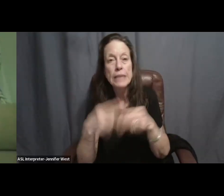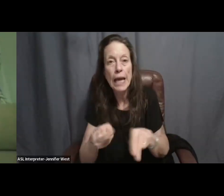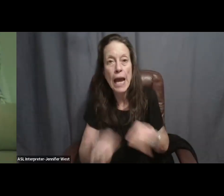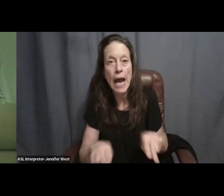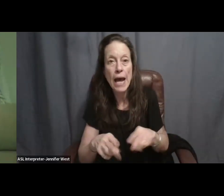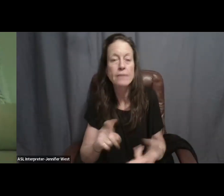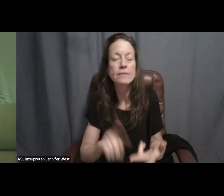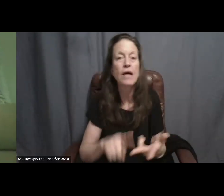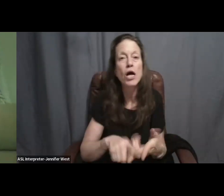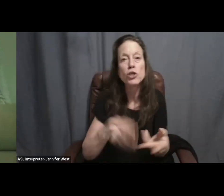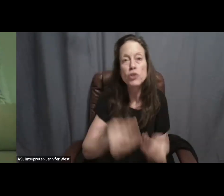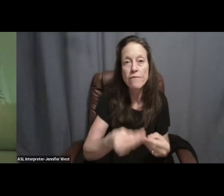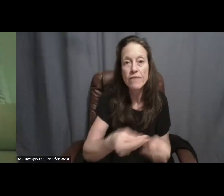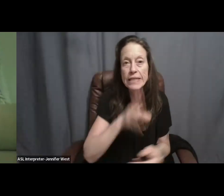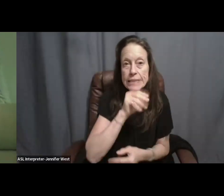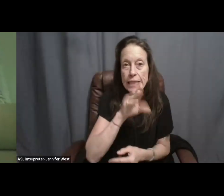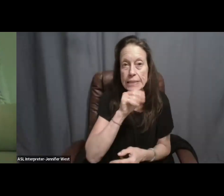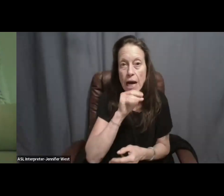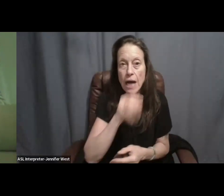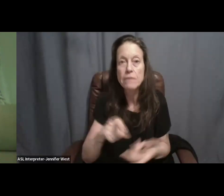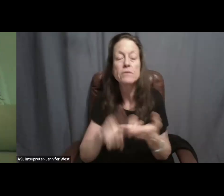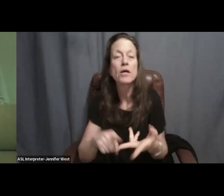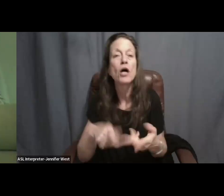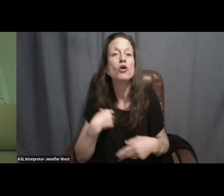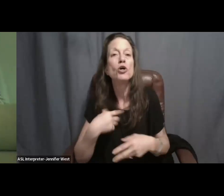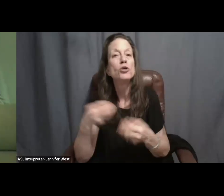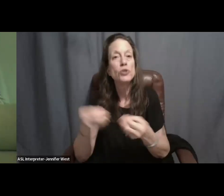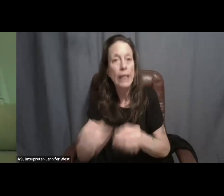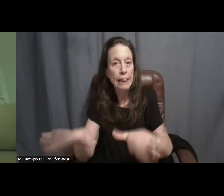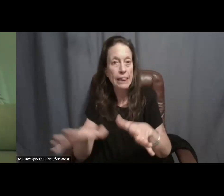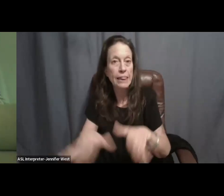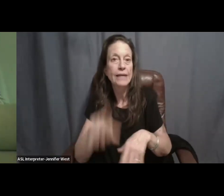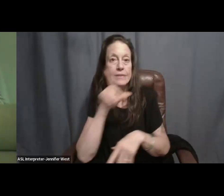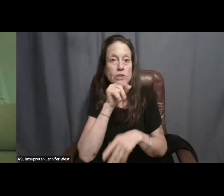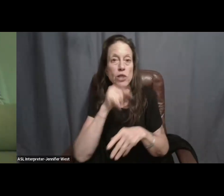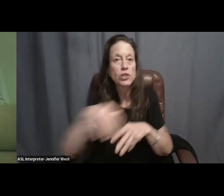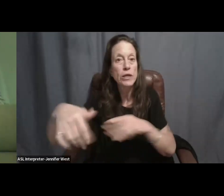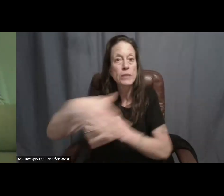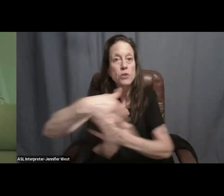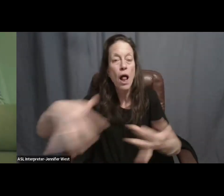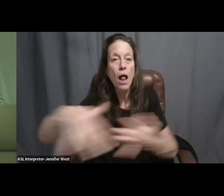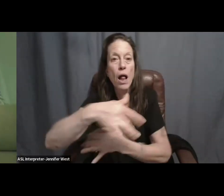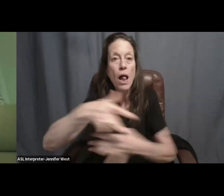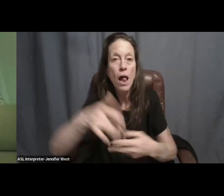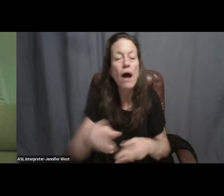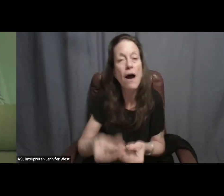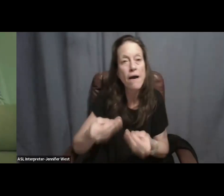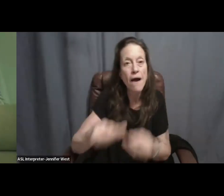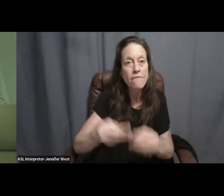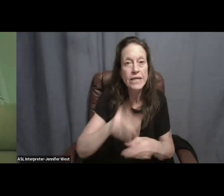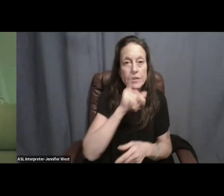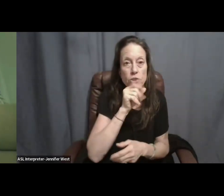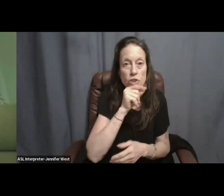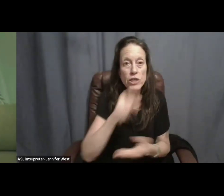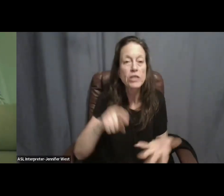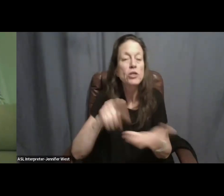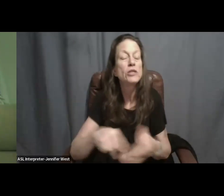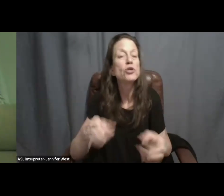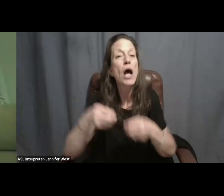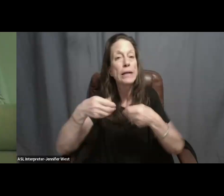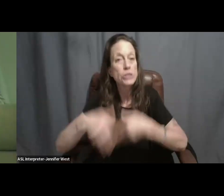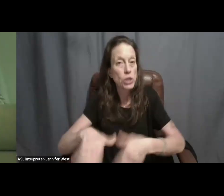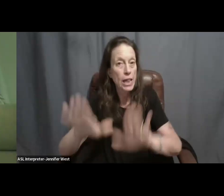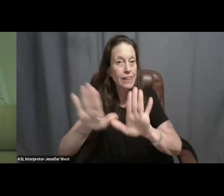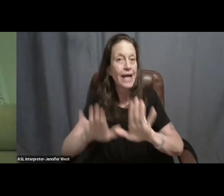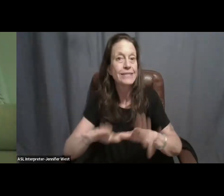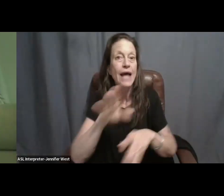back and lets out the chickens and feeds them. She lets out the turkeys and feeds them as well. And then